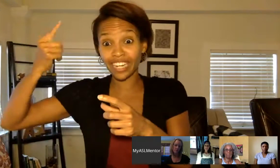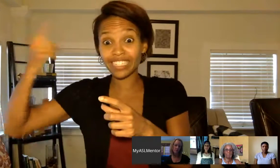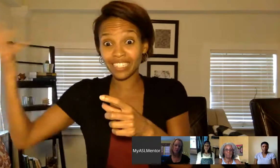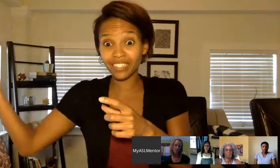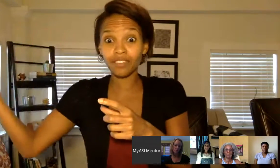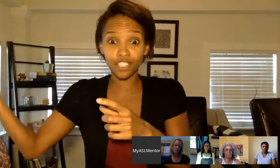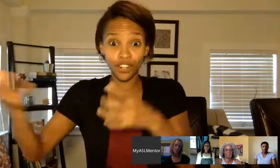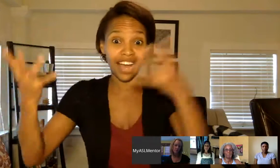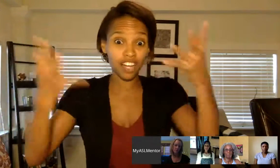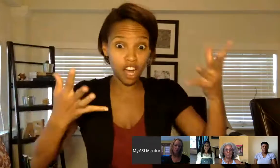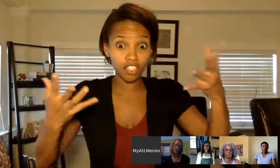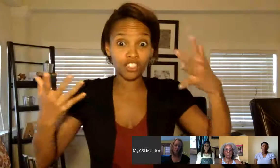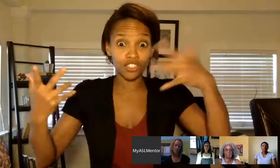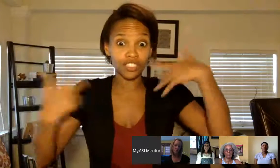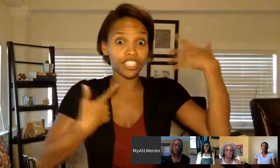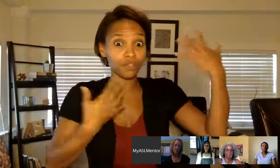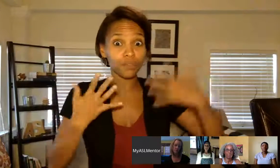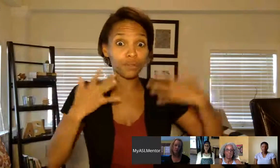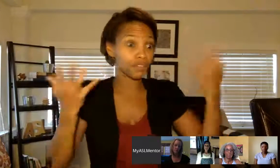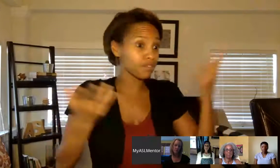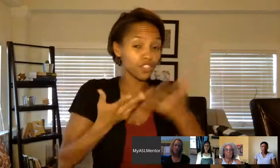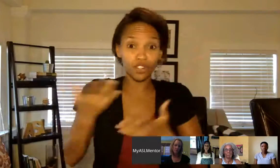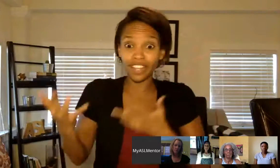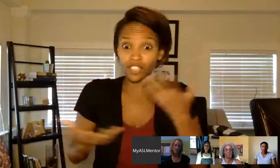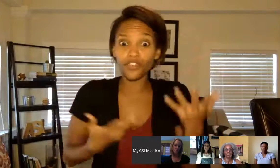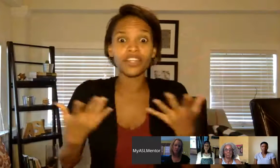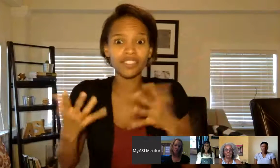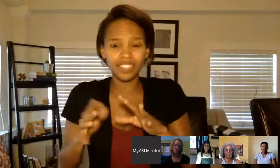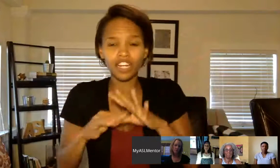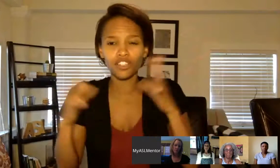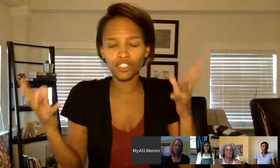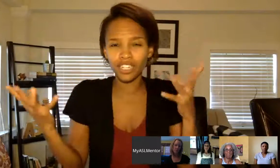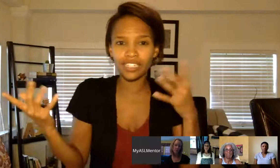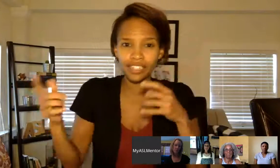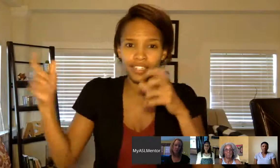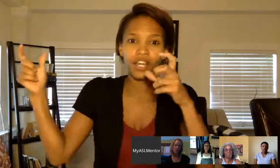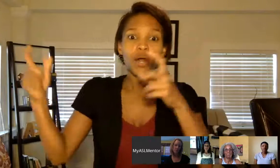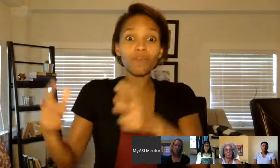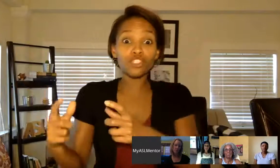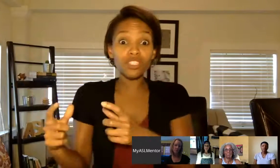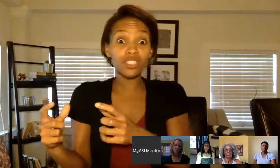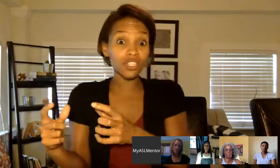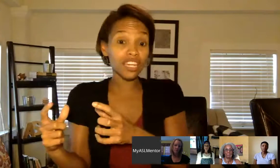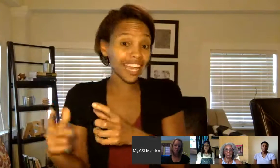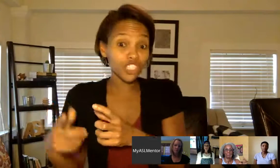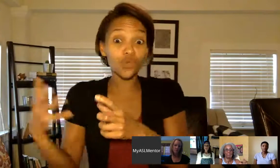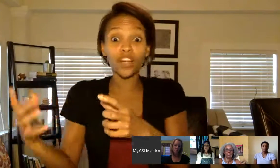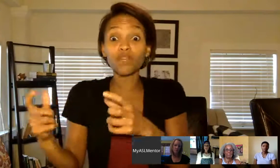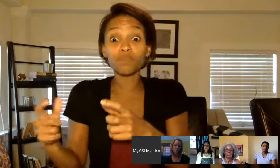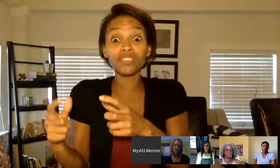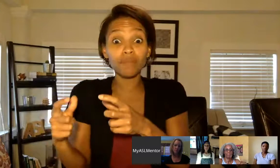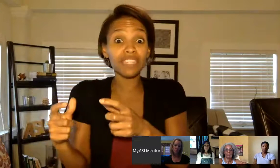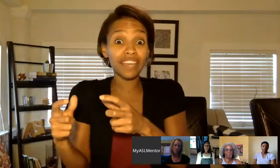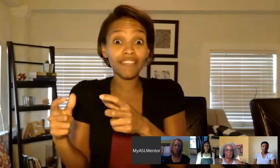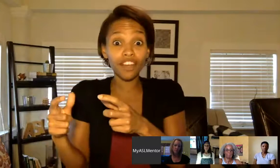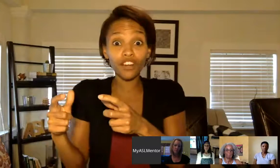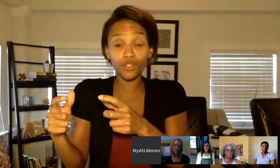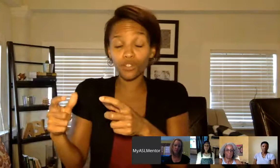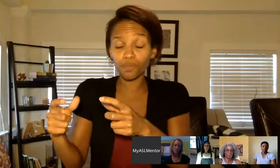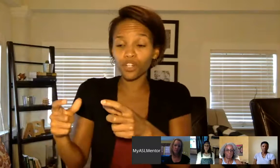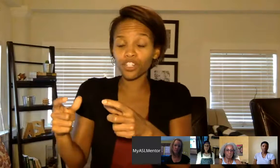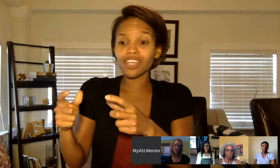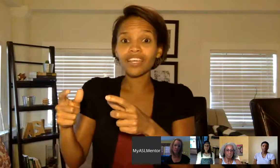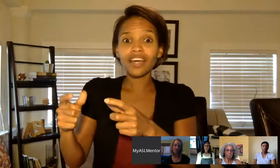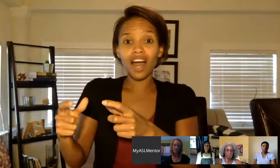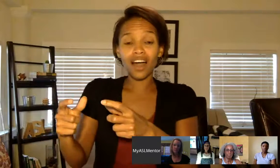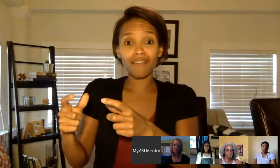understood idea. You're at college, you're here with, you know, less friends, it's an understood idea. But just in case you wanted to put something in there, you